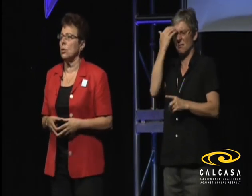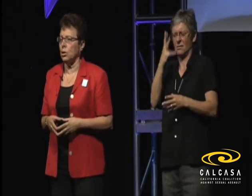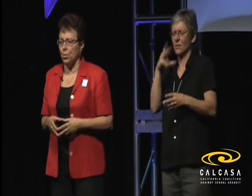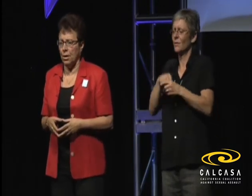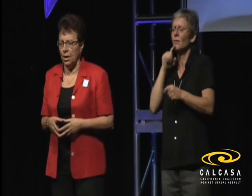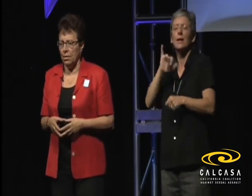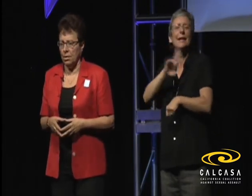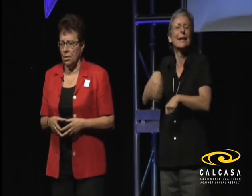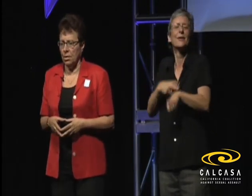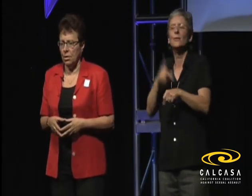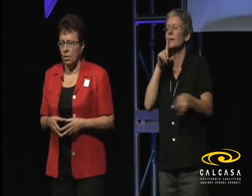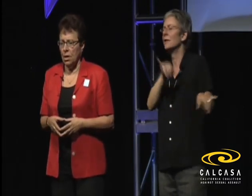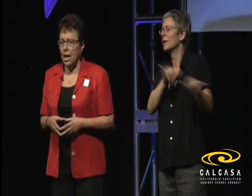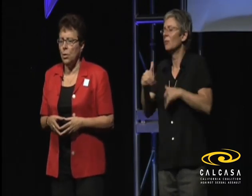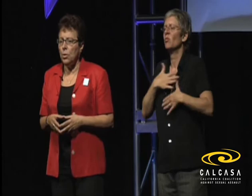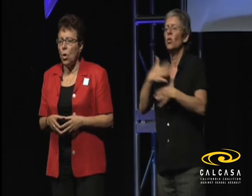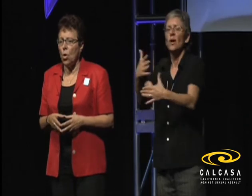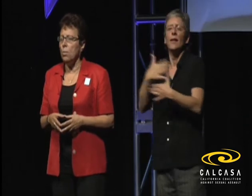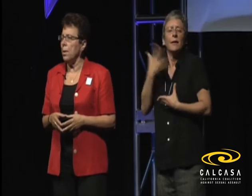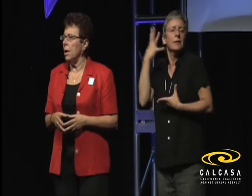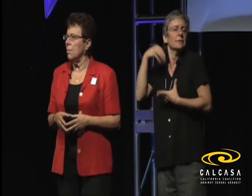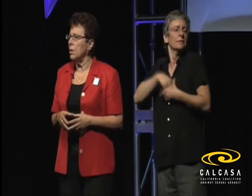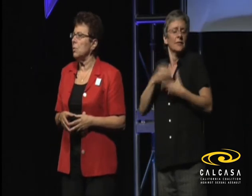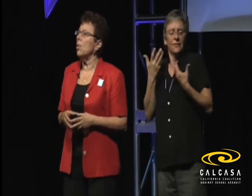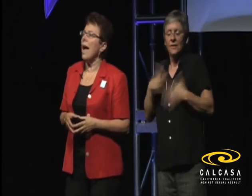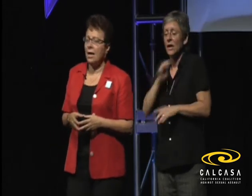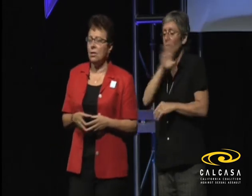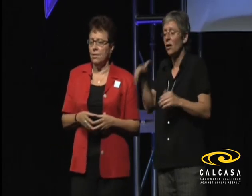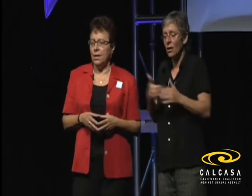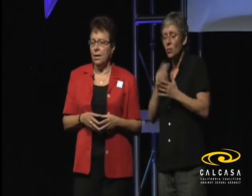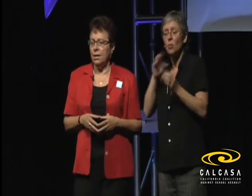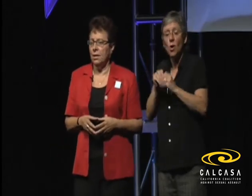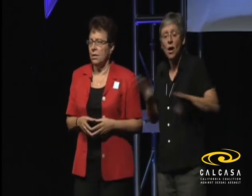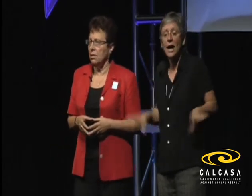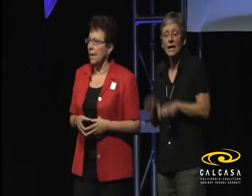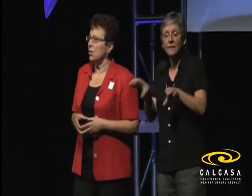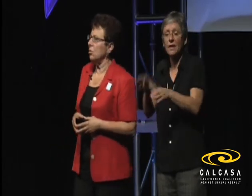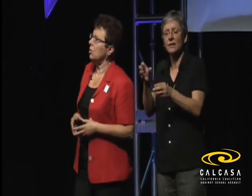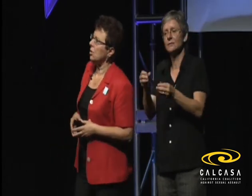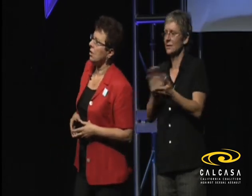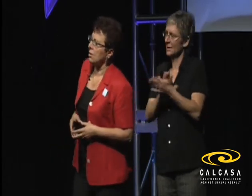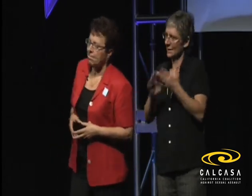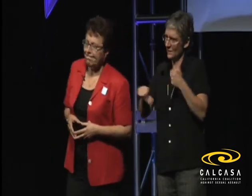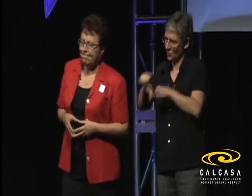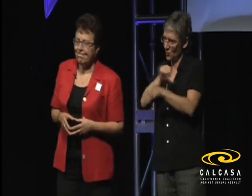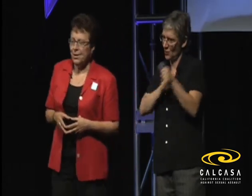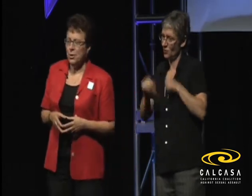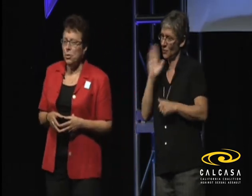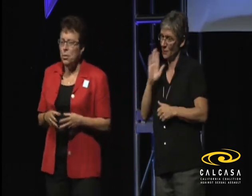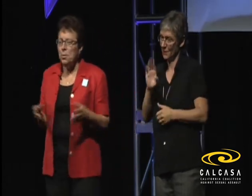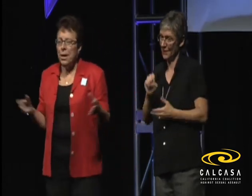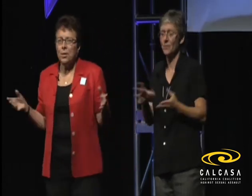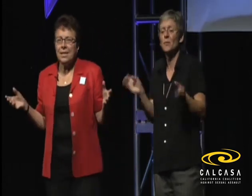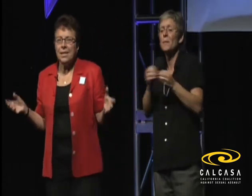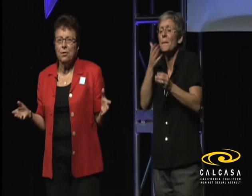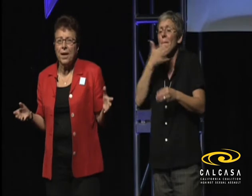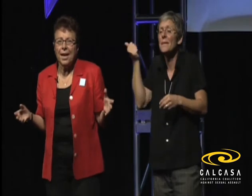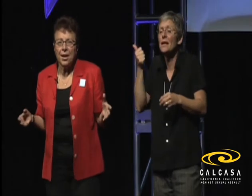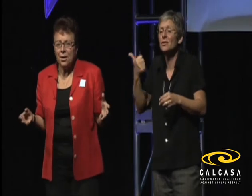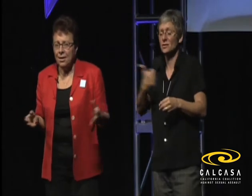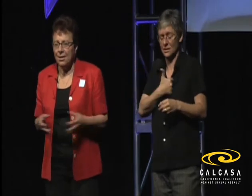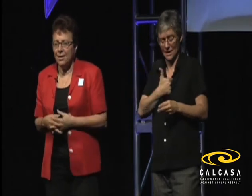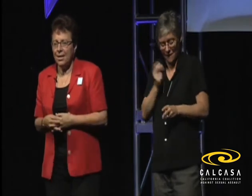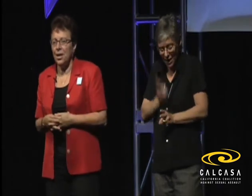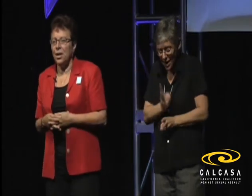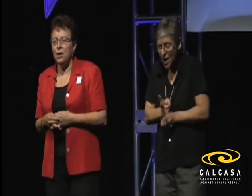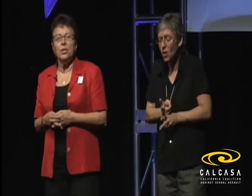as natural as breathing, and we would all be much more actively nicer to each other. We would be better at